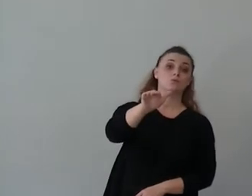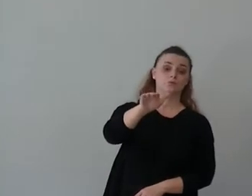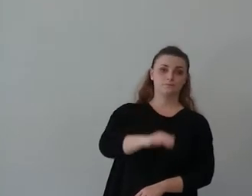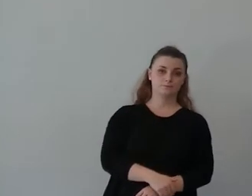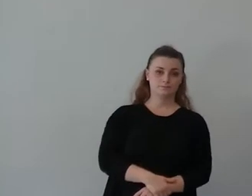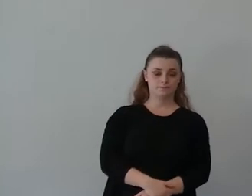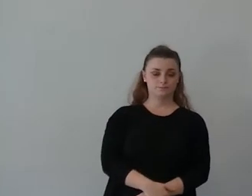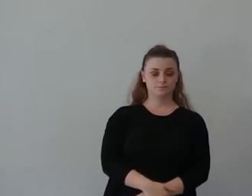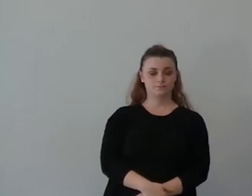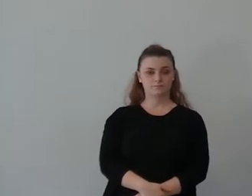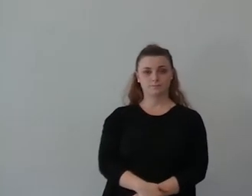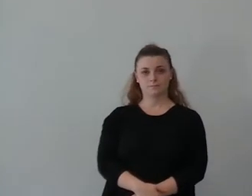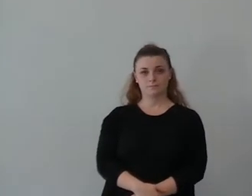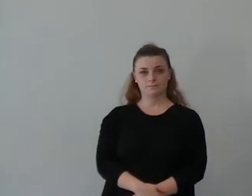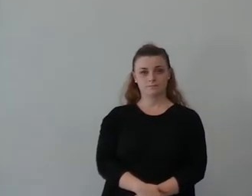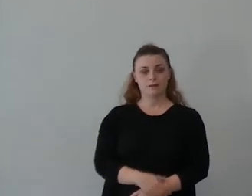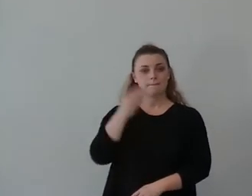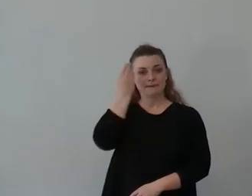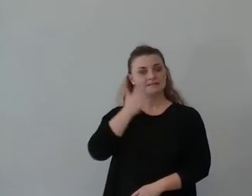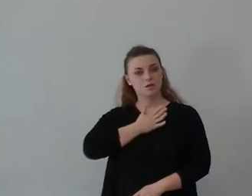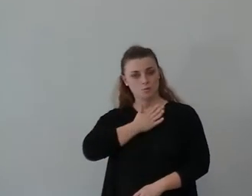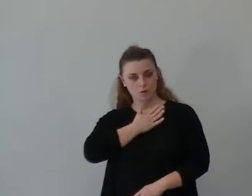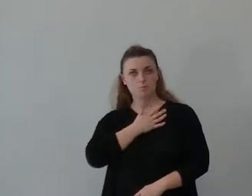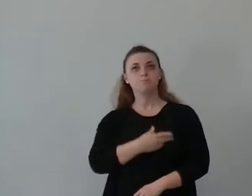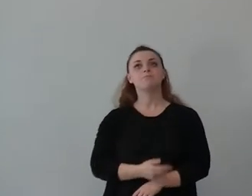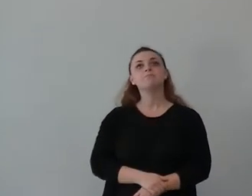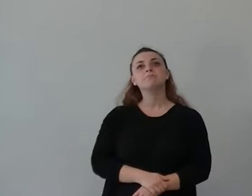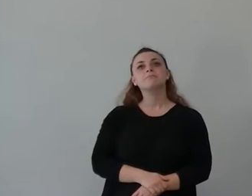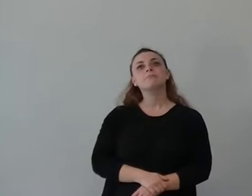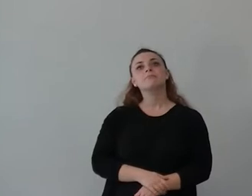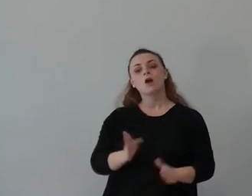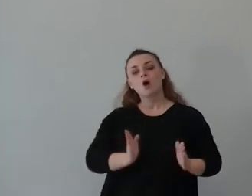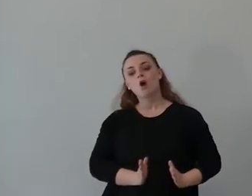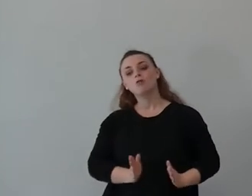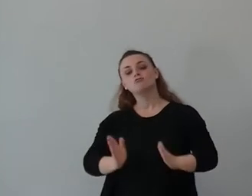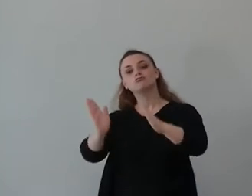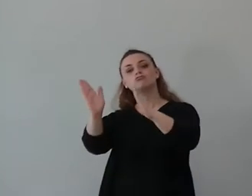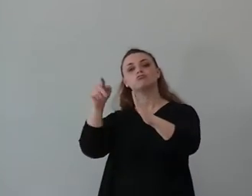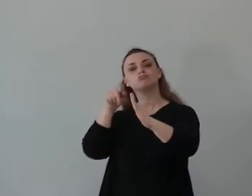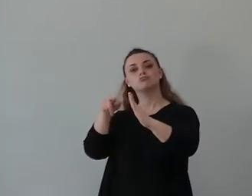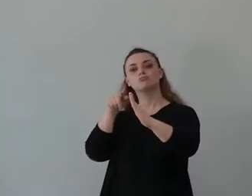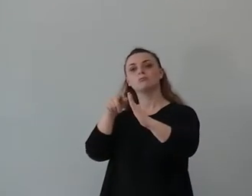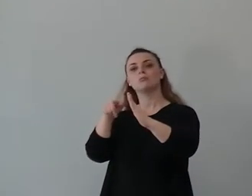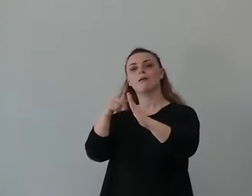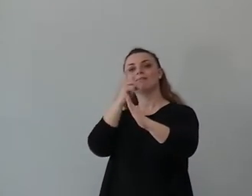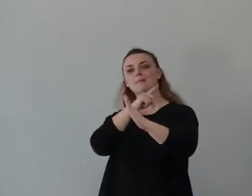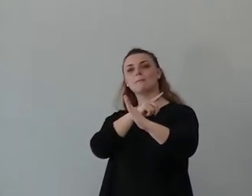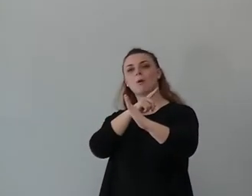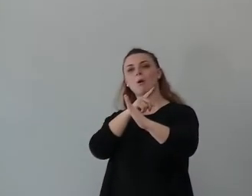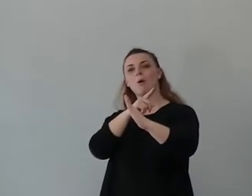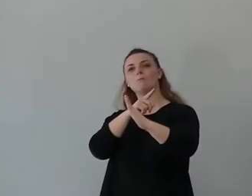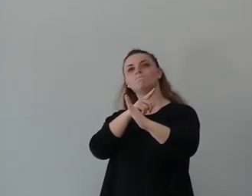io penso che la Torre di Pisa rappresenta molto bene i problemi che troviamo qui in Italia.